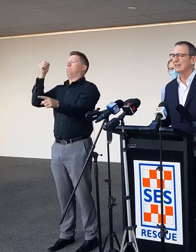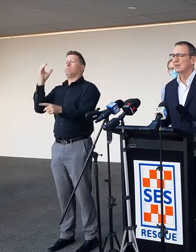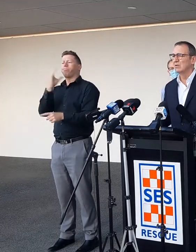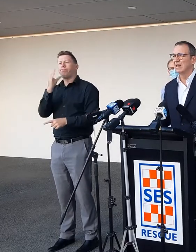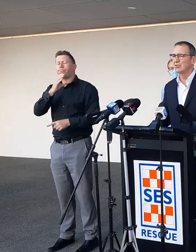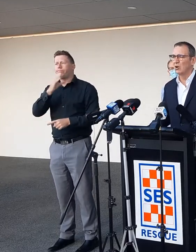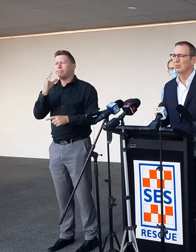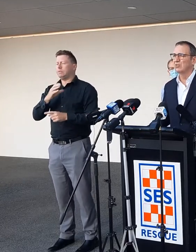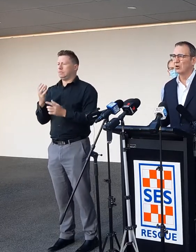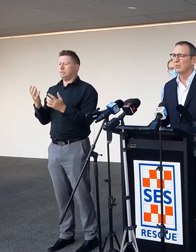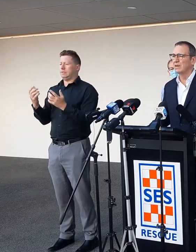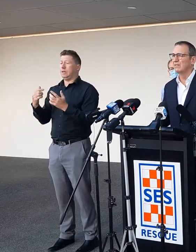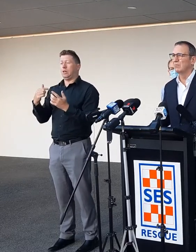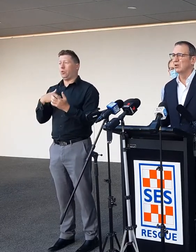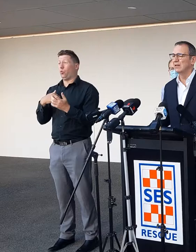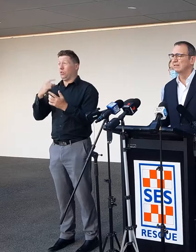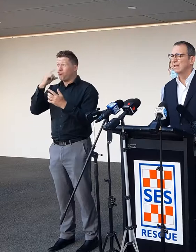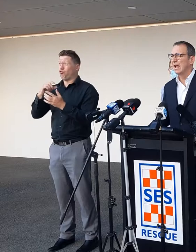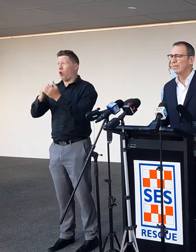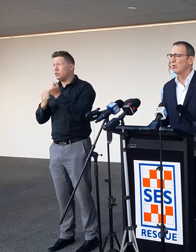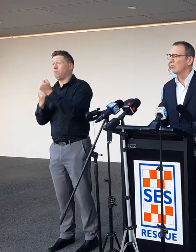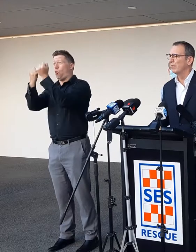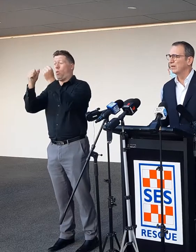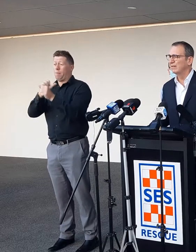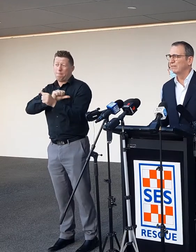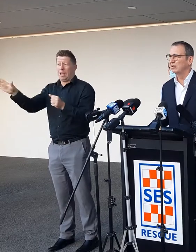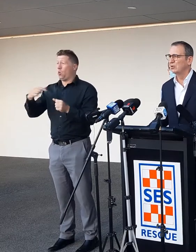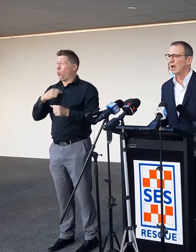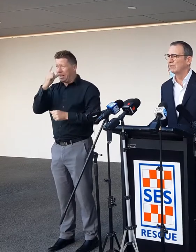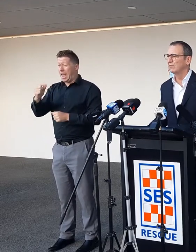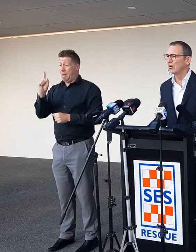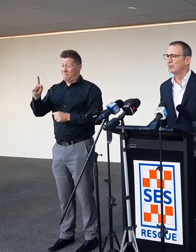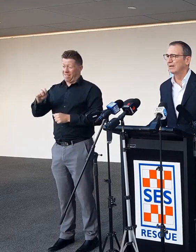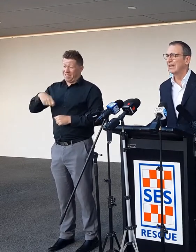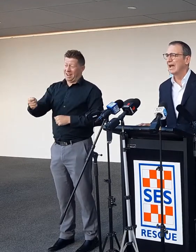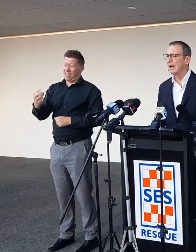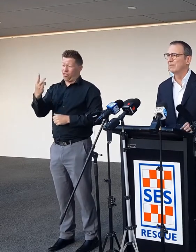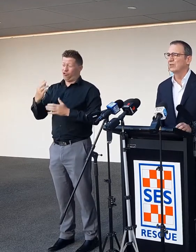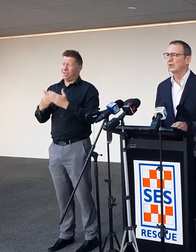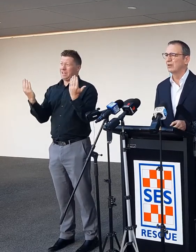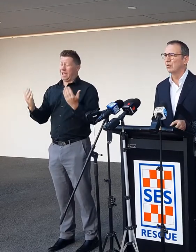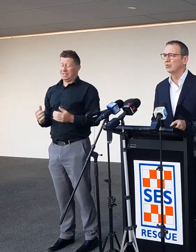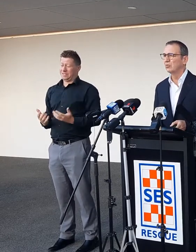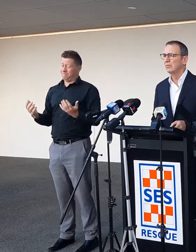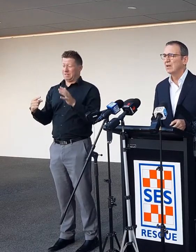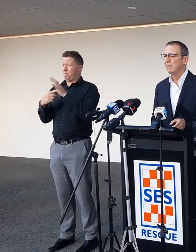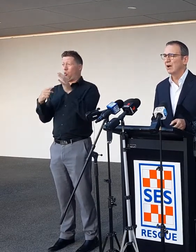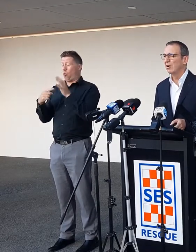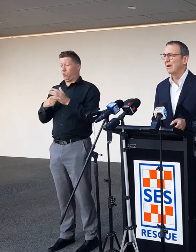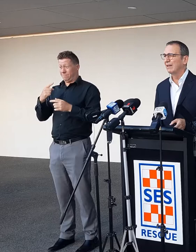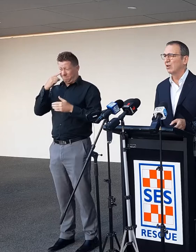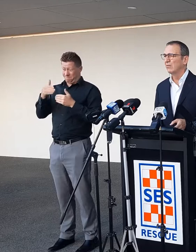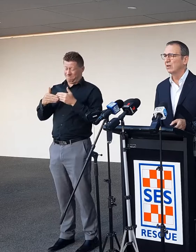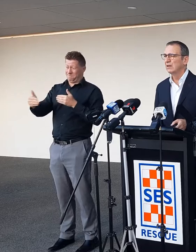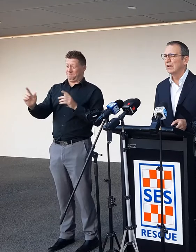hard hit. We're standing shoulder to shoulder with these communities at the moment, but the next 72 hours is going to be absolutely crucial. I'm now